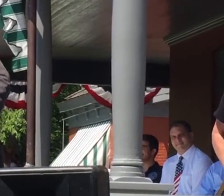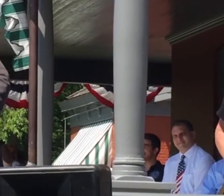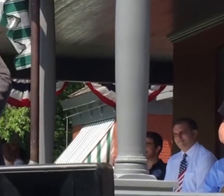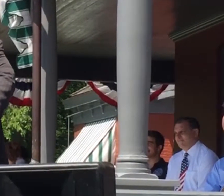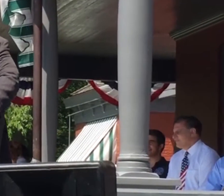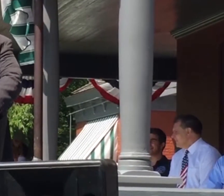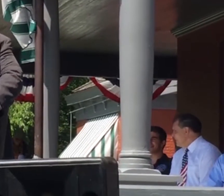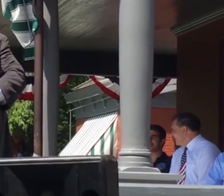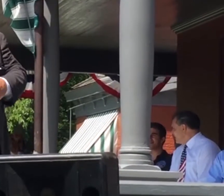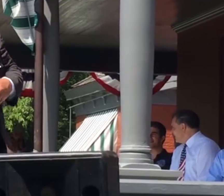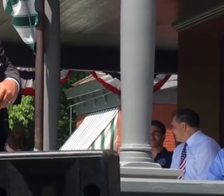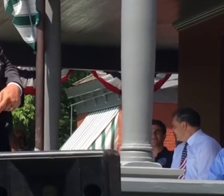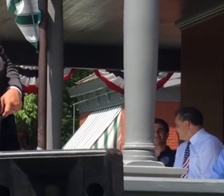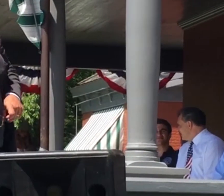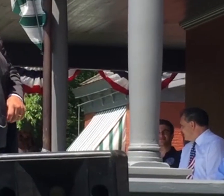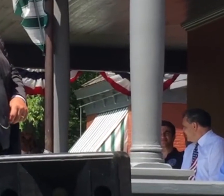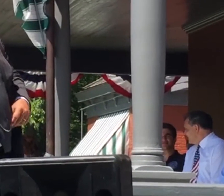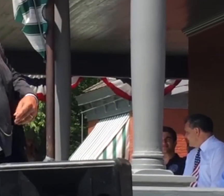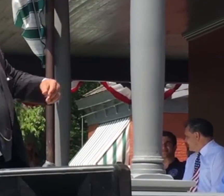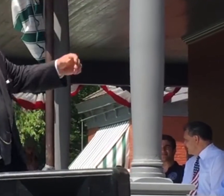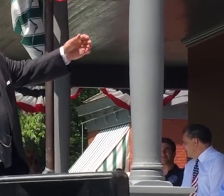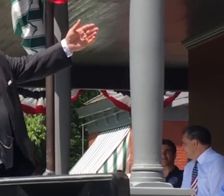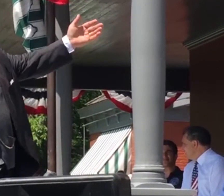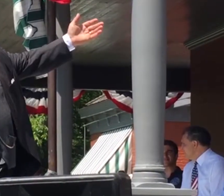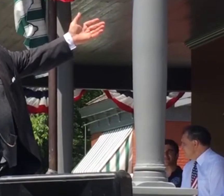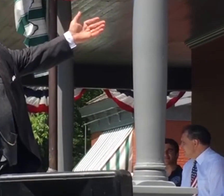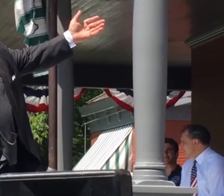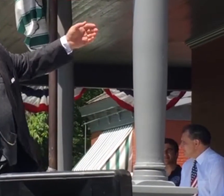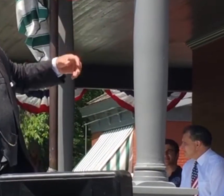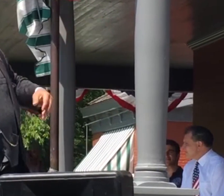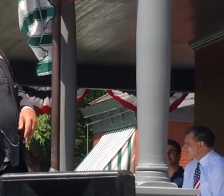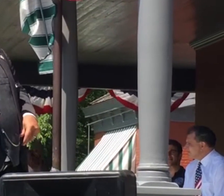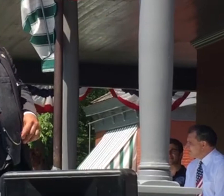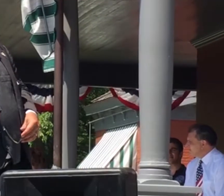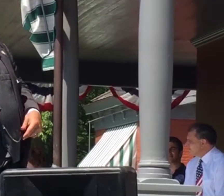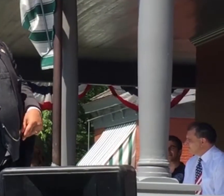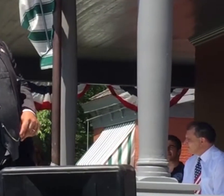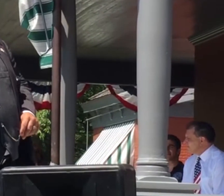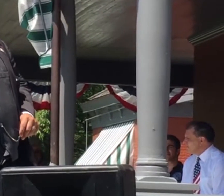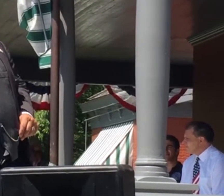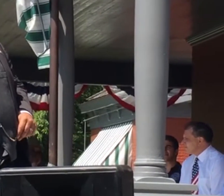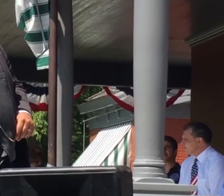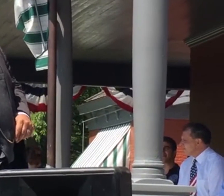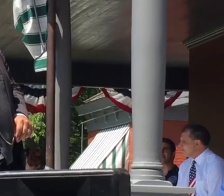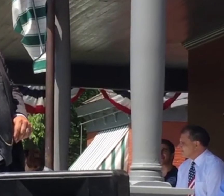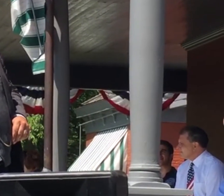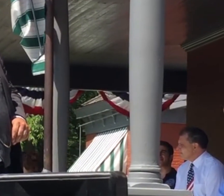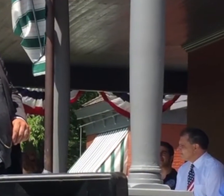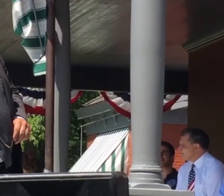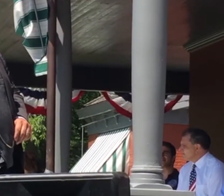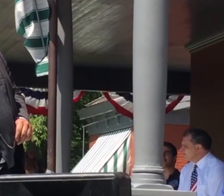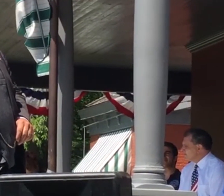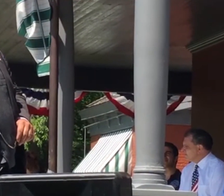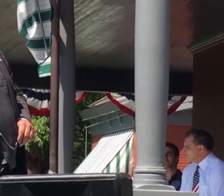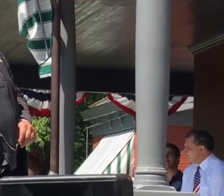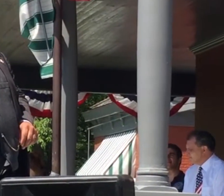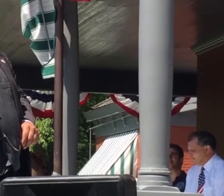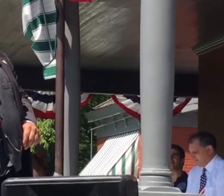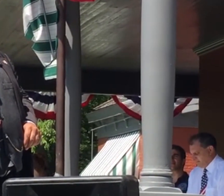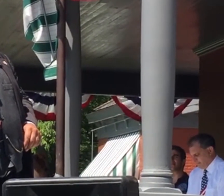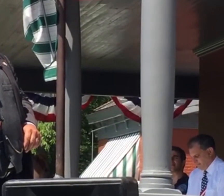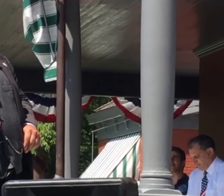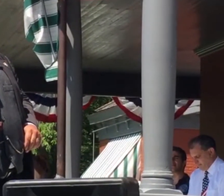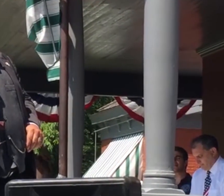Ted Jr. was the first of the children to be born in this home. Ted Jr., who would, of course, go